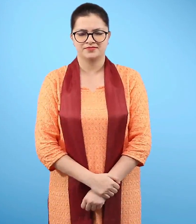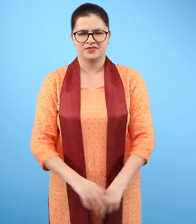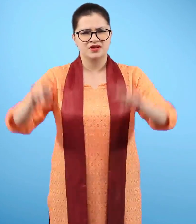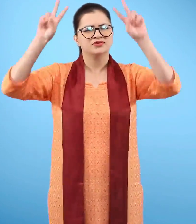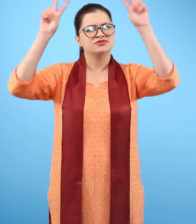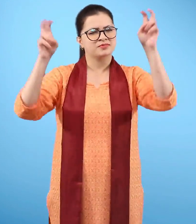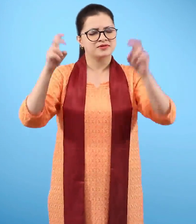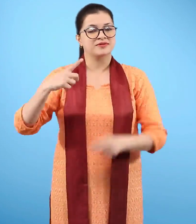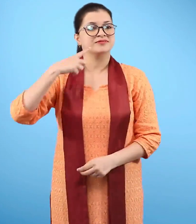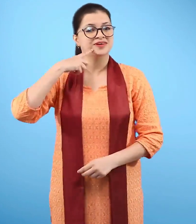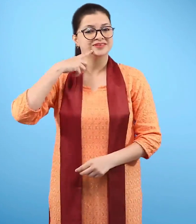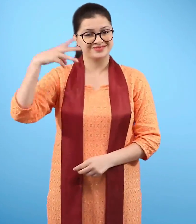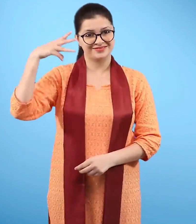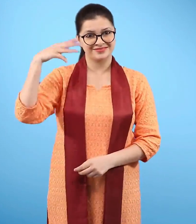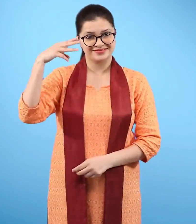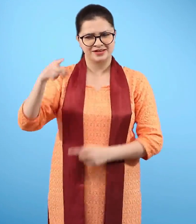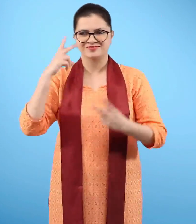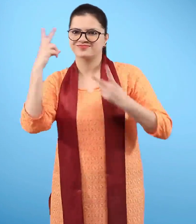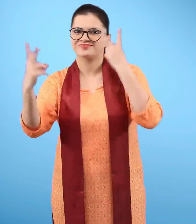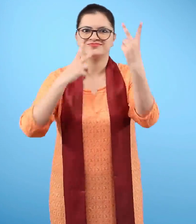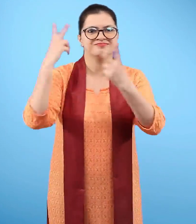Trip to Red Fort.